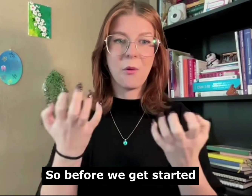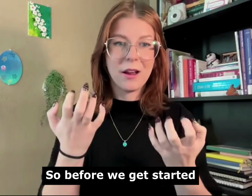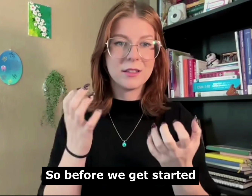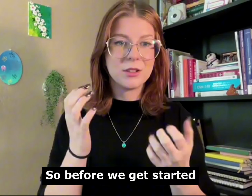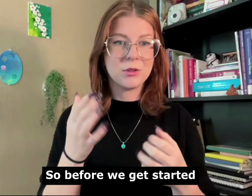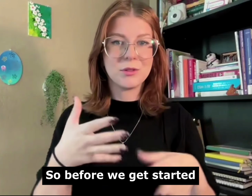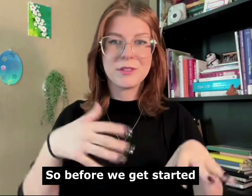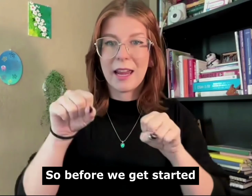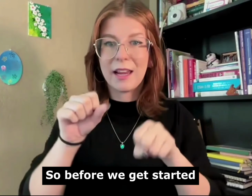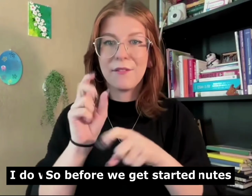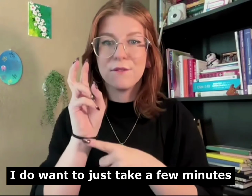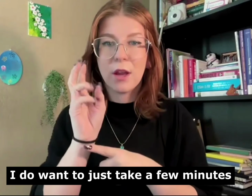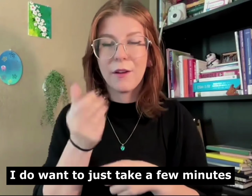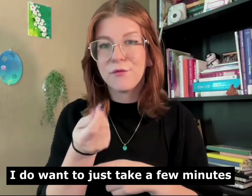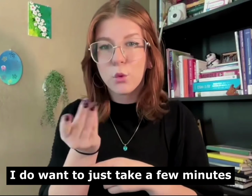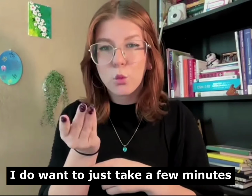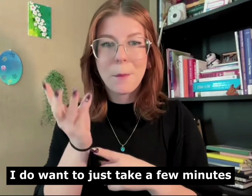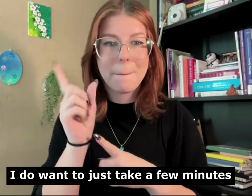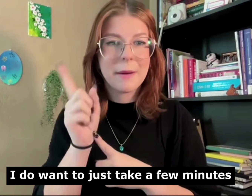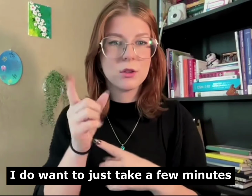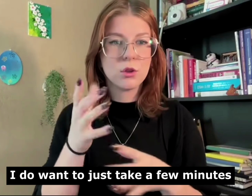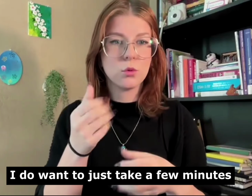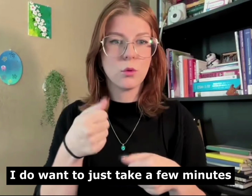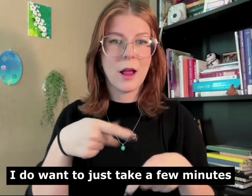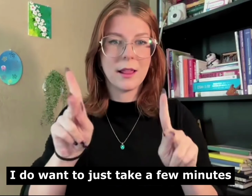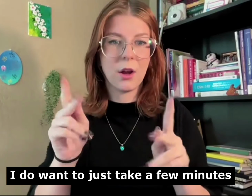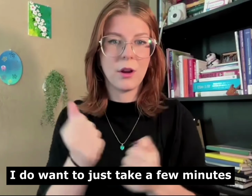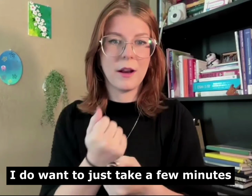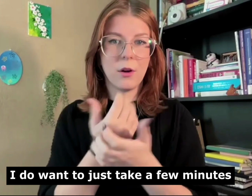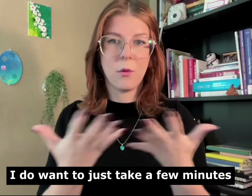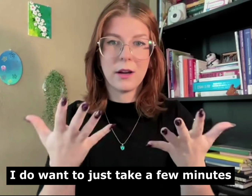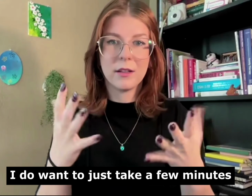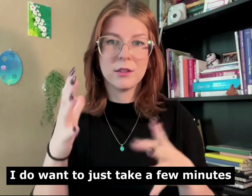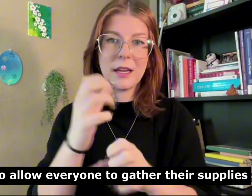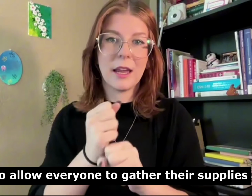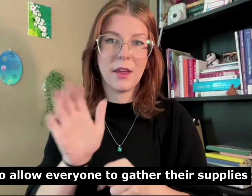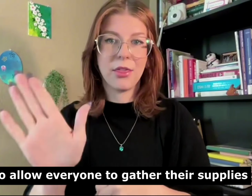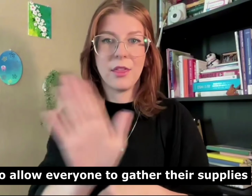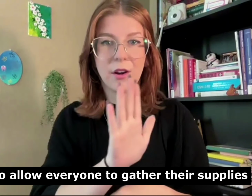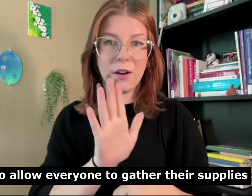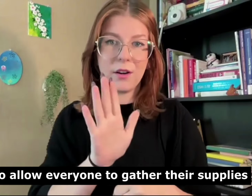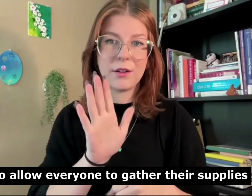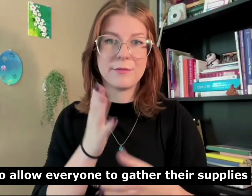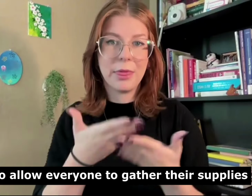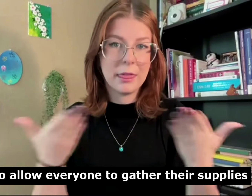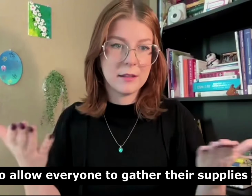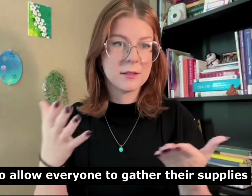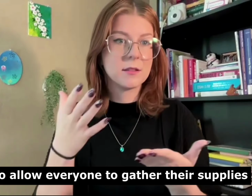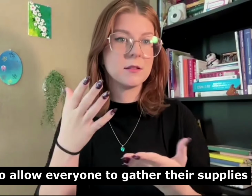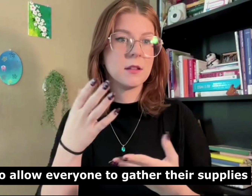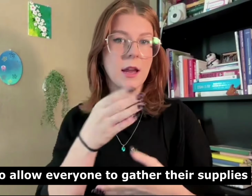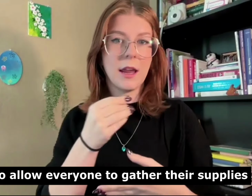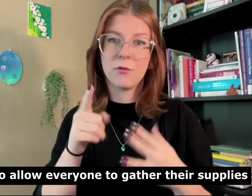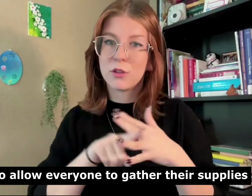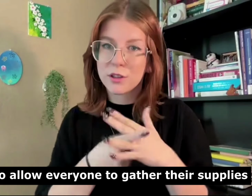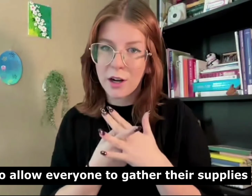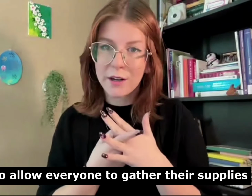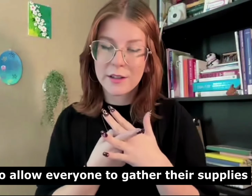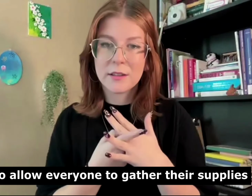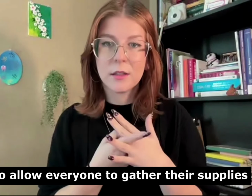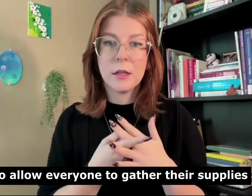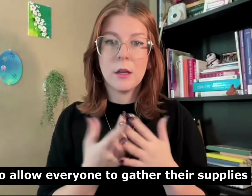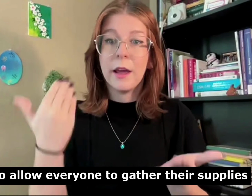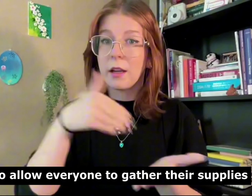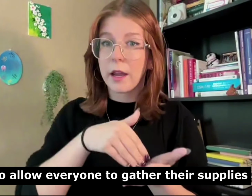So before we get started, I do want to just take a few minutes to allow everyone to gather